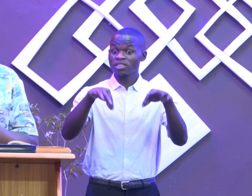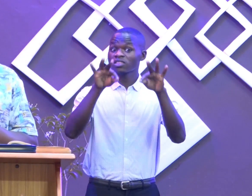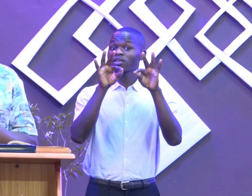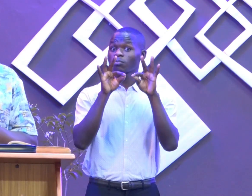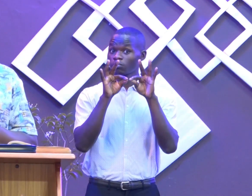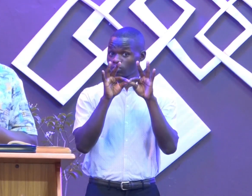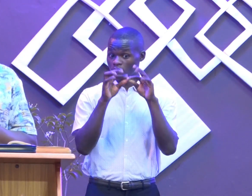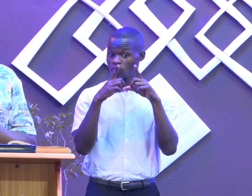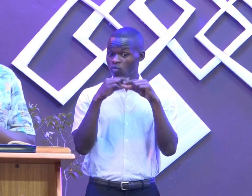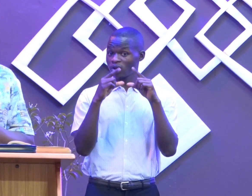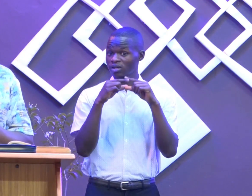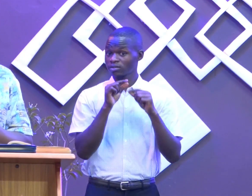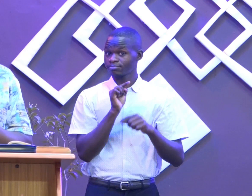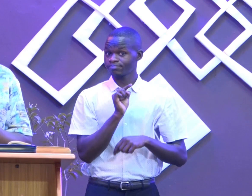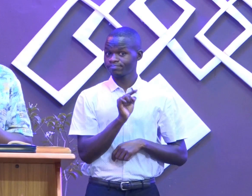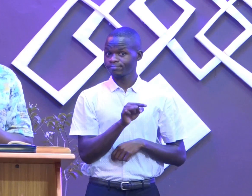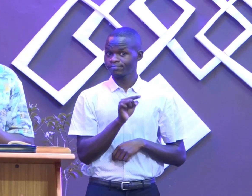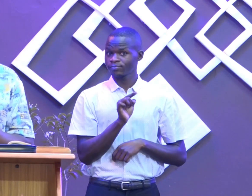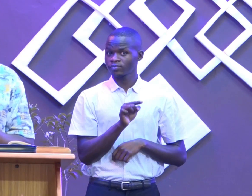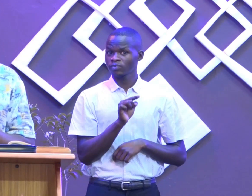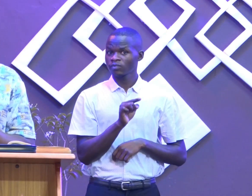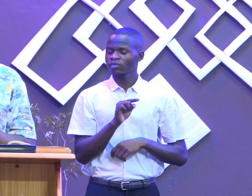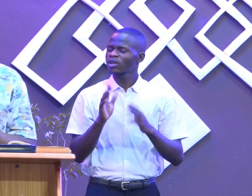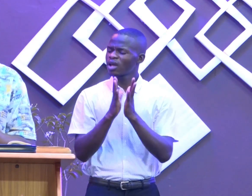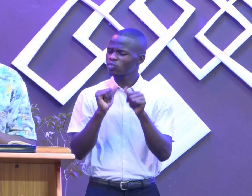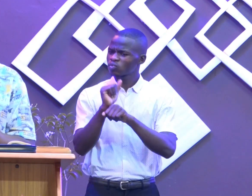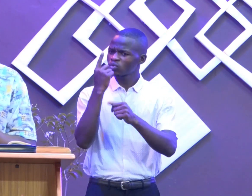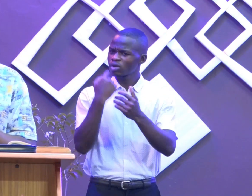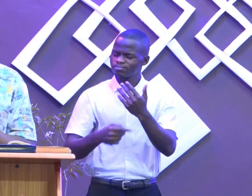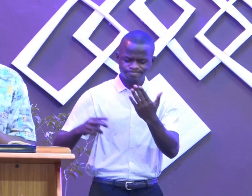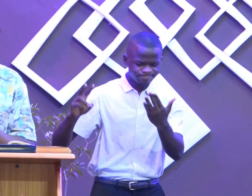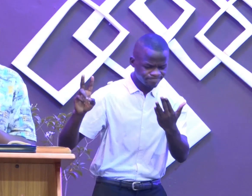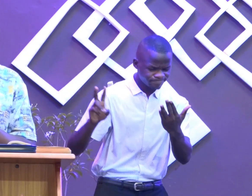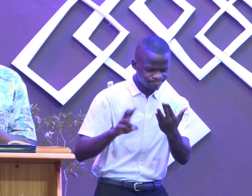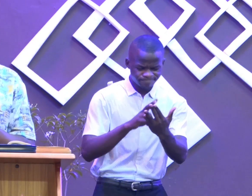and keenly consider the meaning of that word. Tugenda kukisomesa